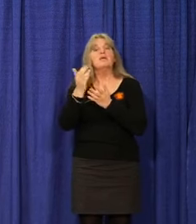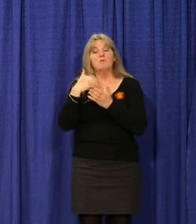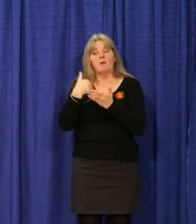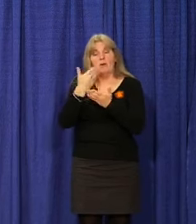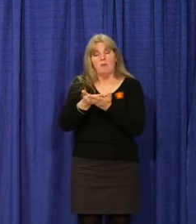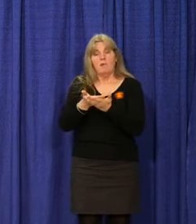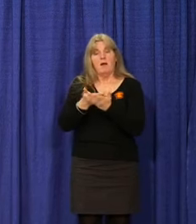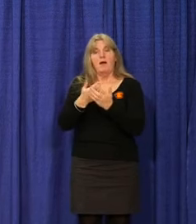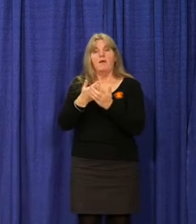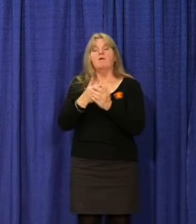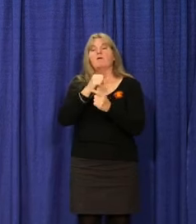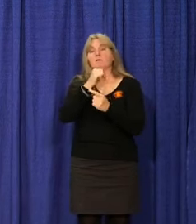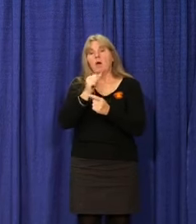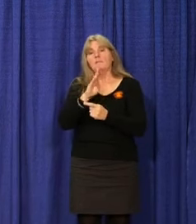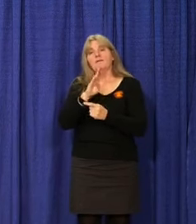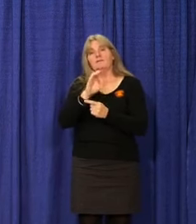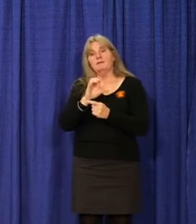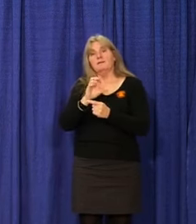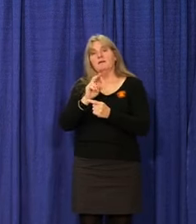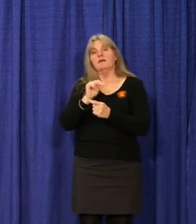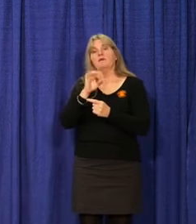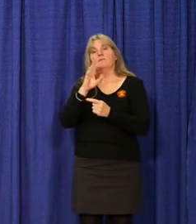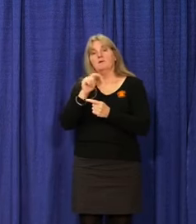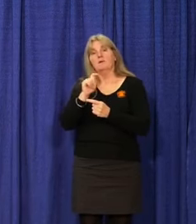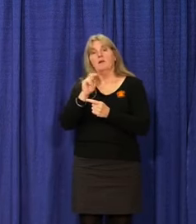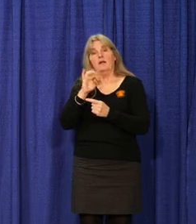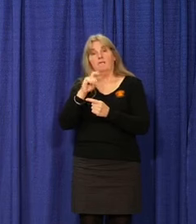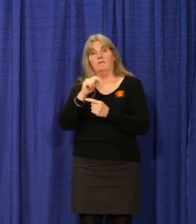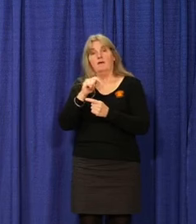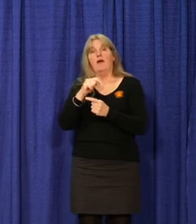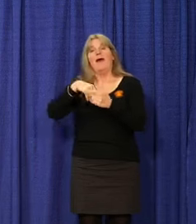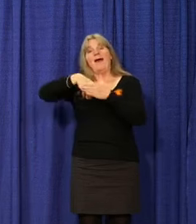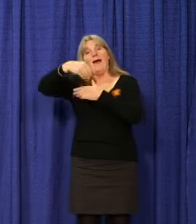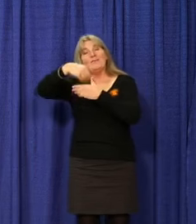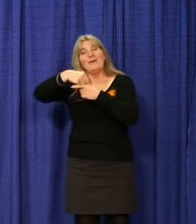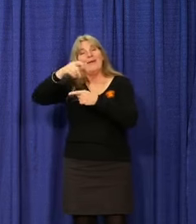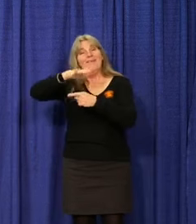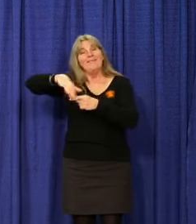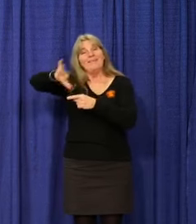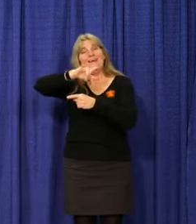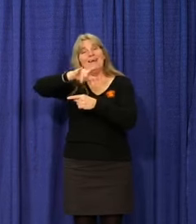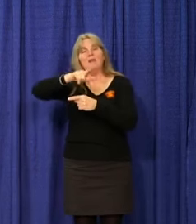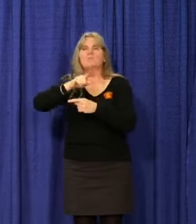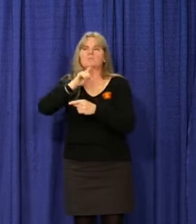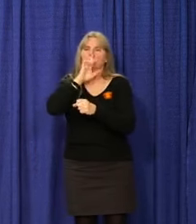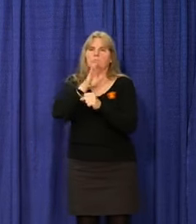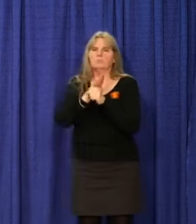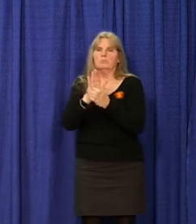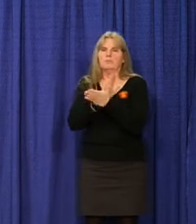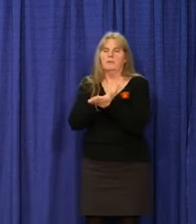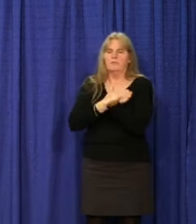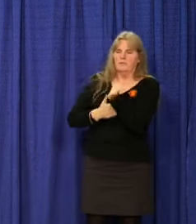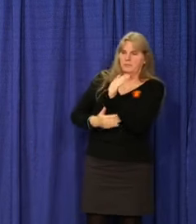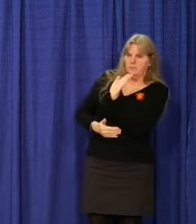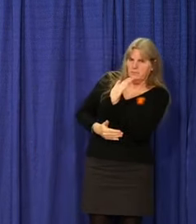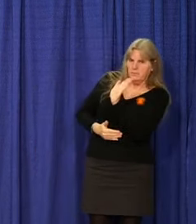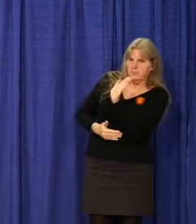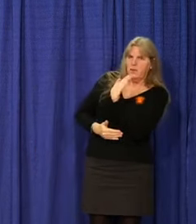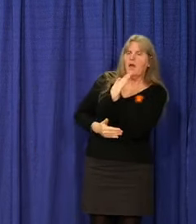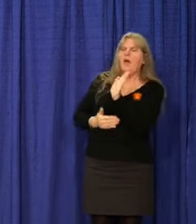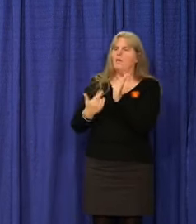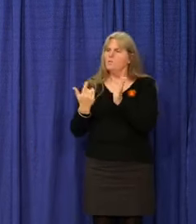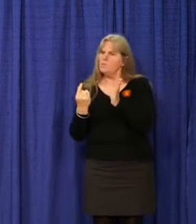jurisdiction outside of BC, Nunavut, or NWT, you will be required to declare this information and present your